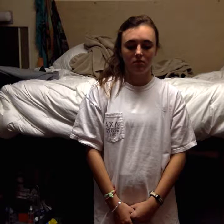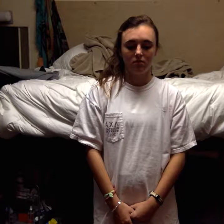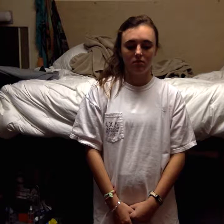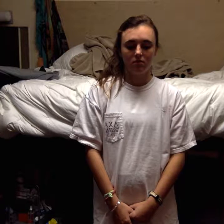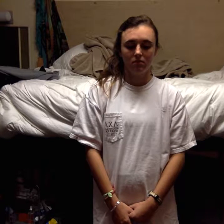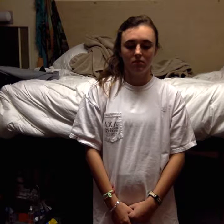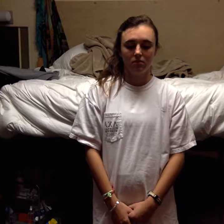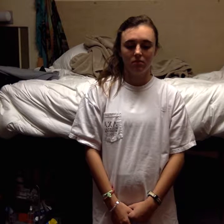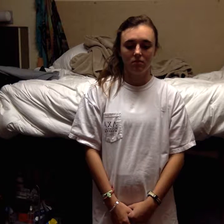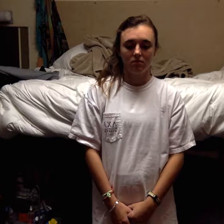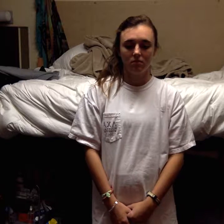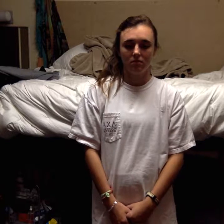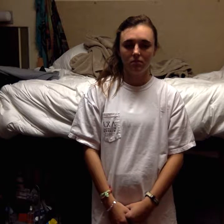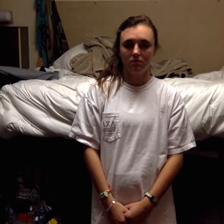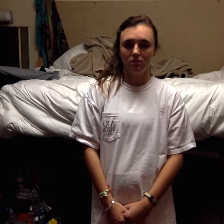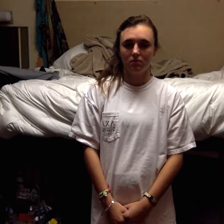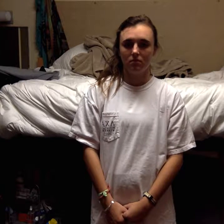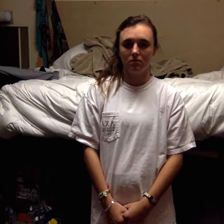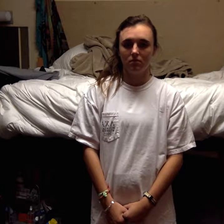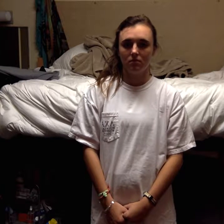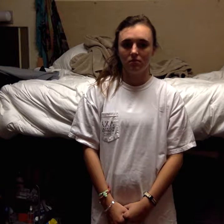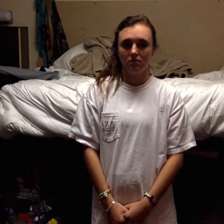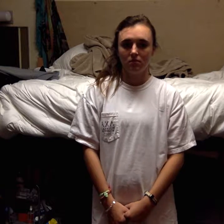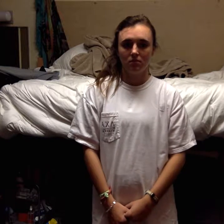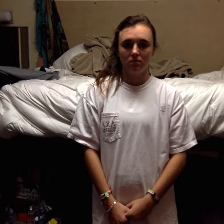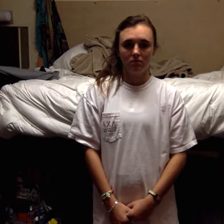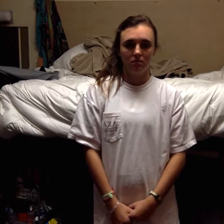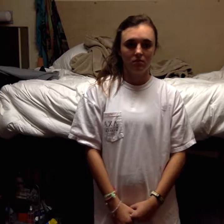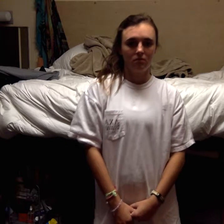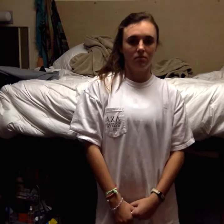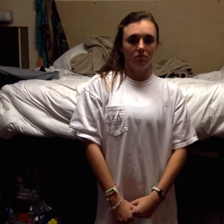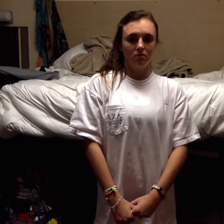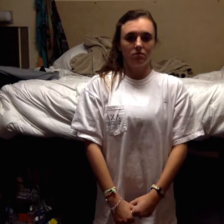triangle here into that dot, okay, this goes up,